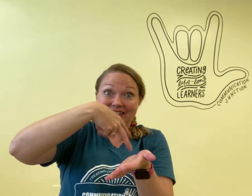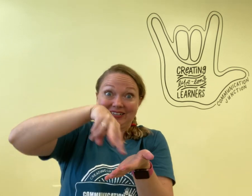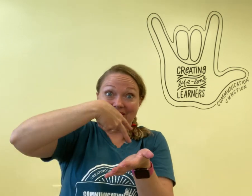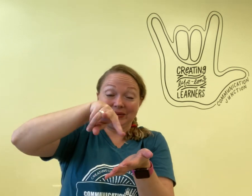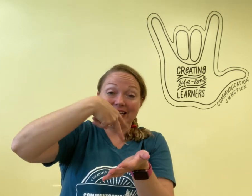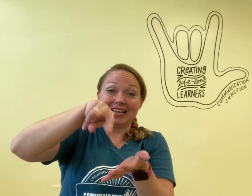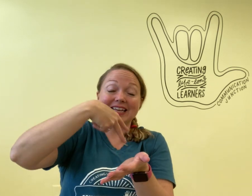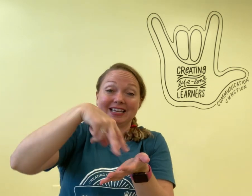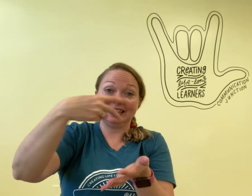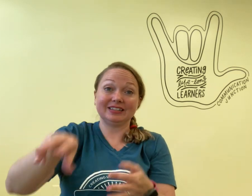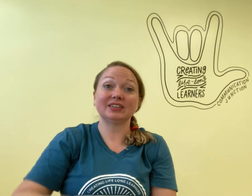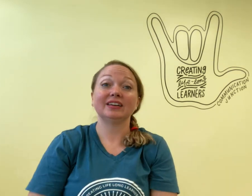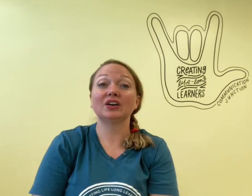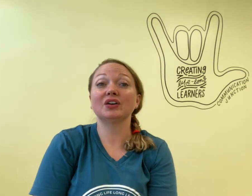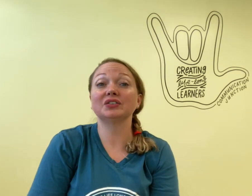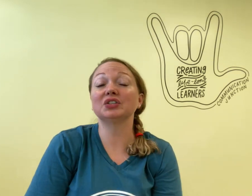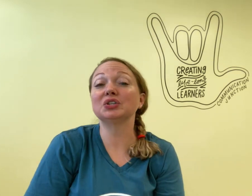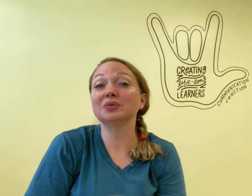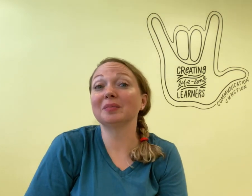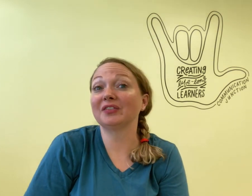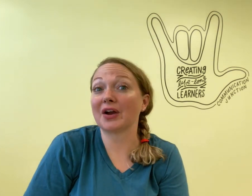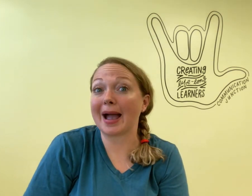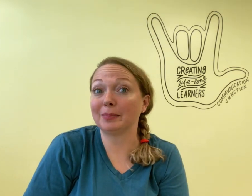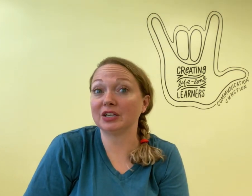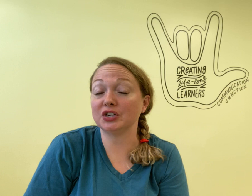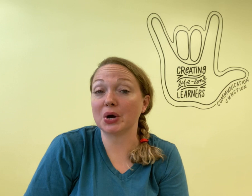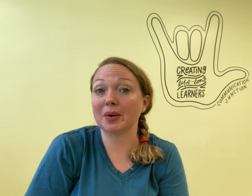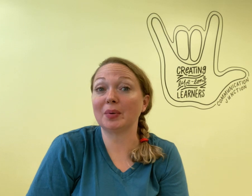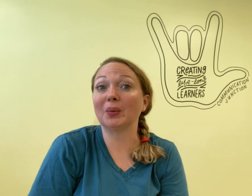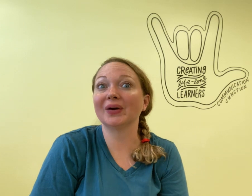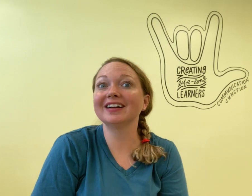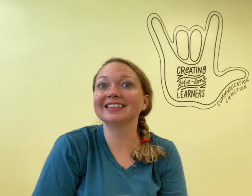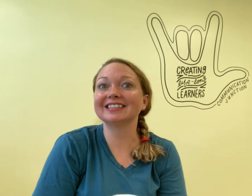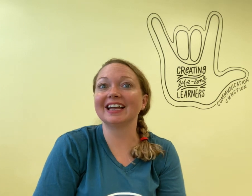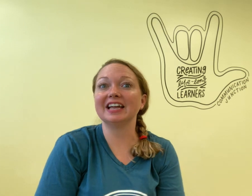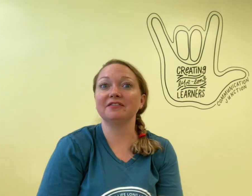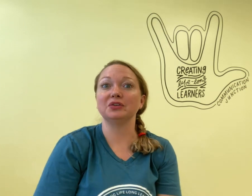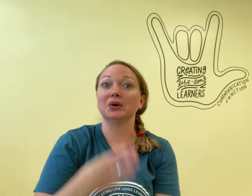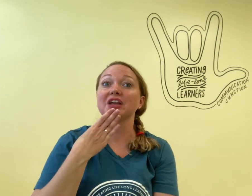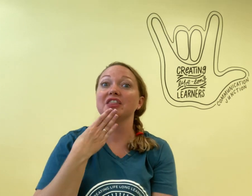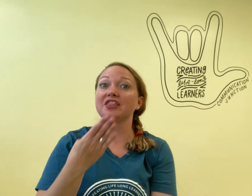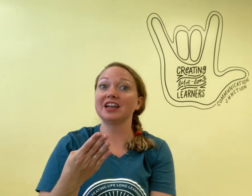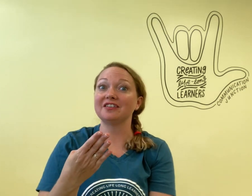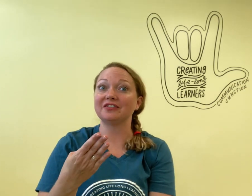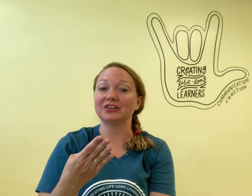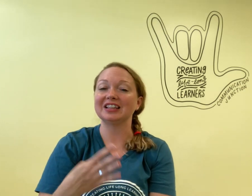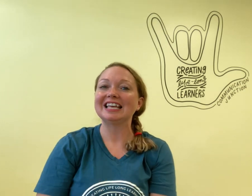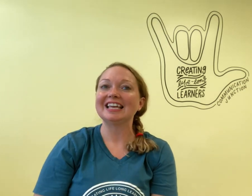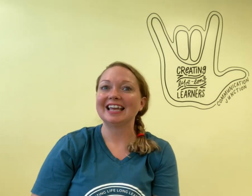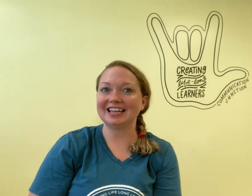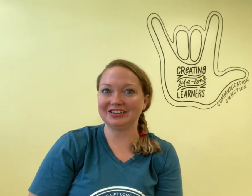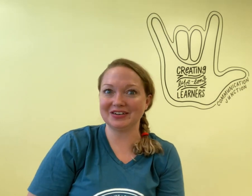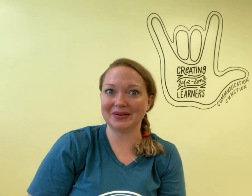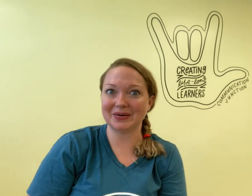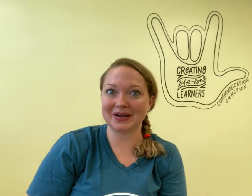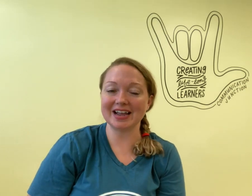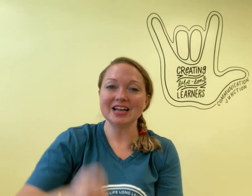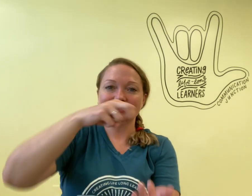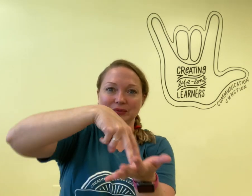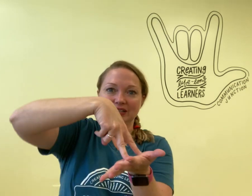to is to the tune of If You're Happy and You Know It, but we're gonna say if you're thankful and you know it, okay? So